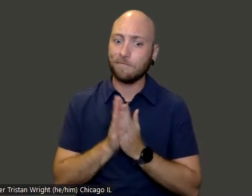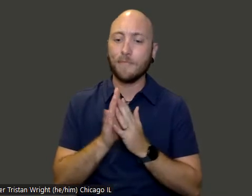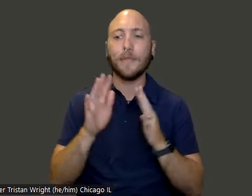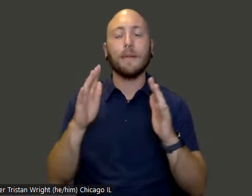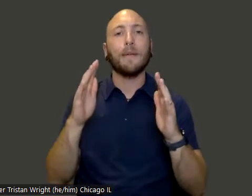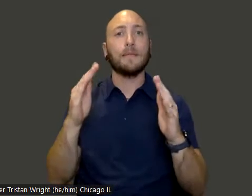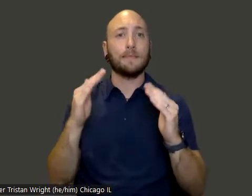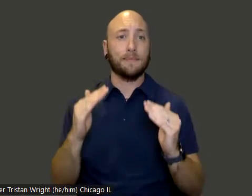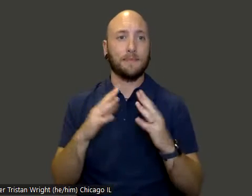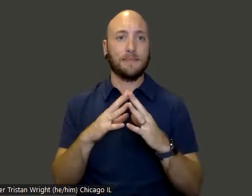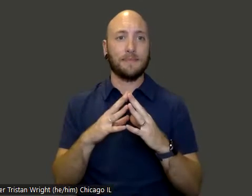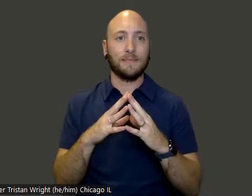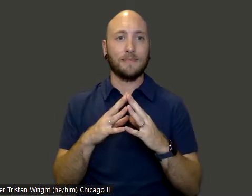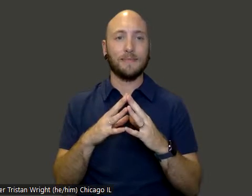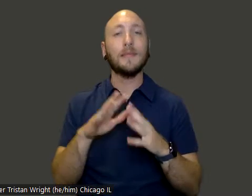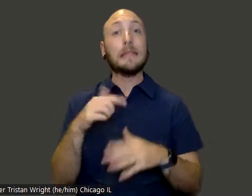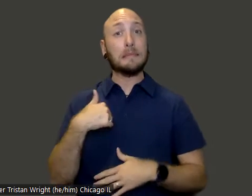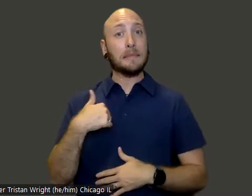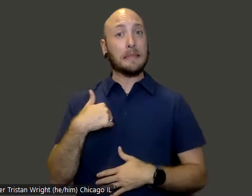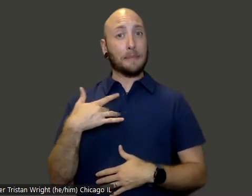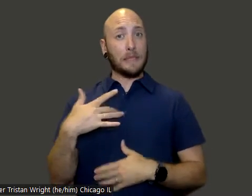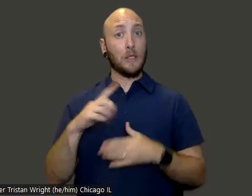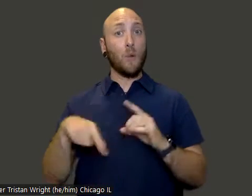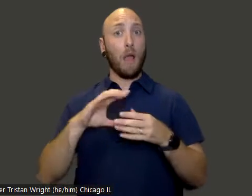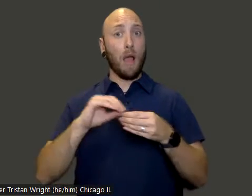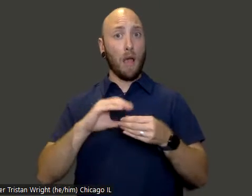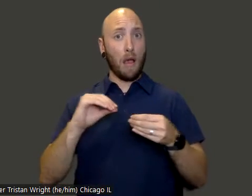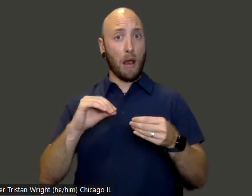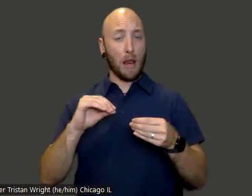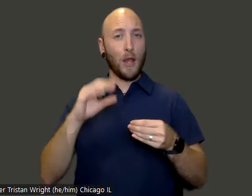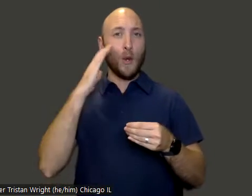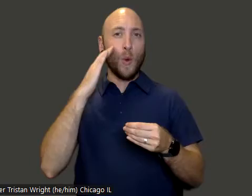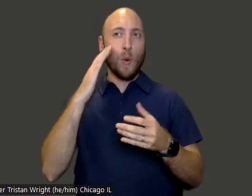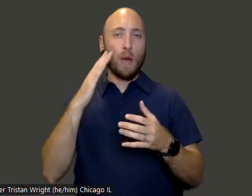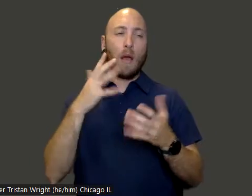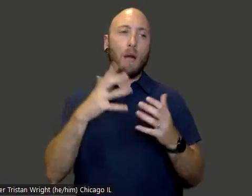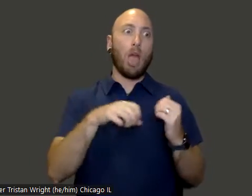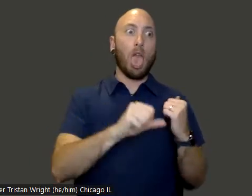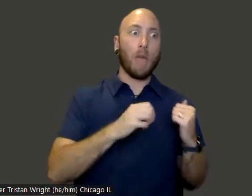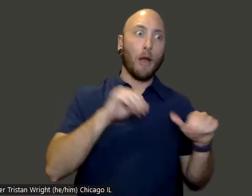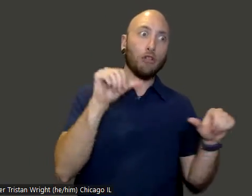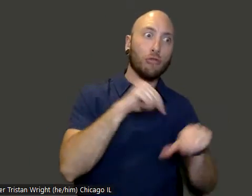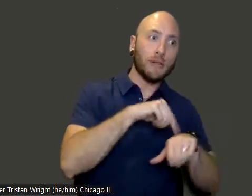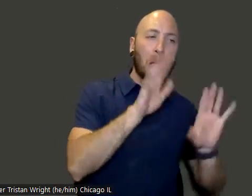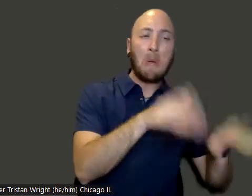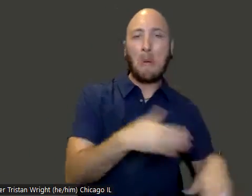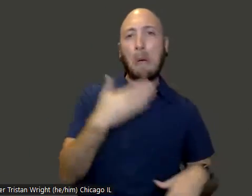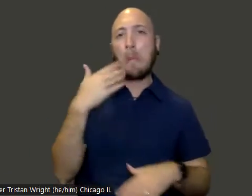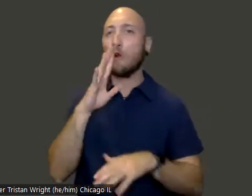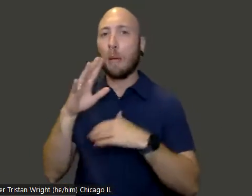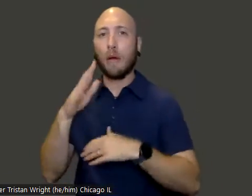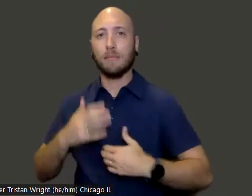I personally like to really focus on the message rather than the mess, but I will qualify. I'm an alcoholic. I earned my seat